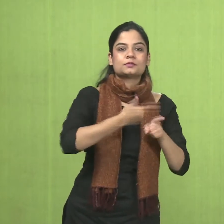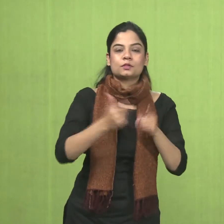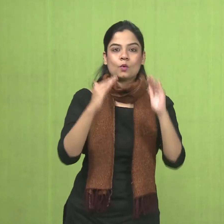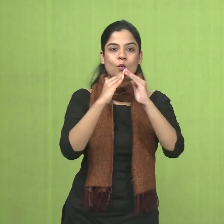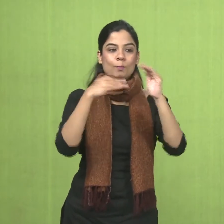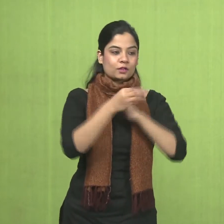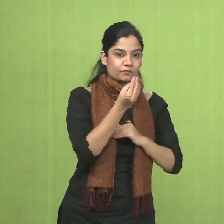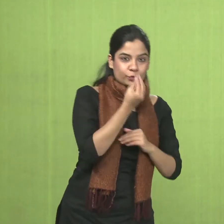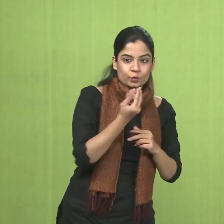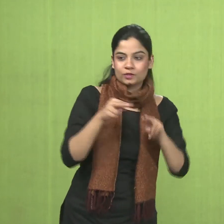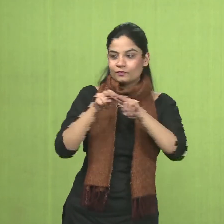expenditure.